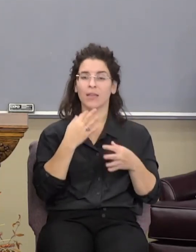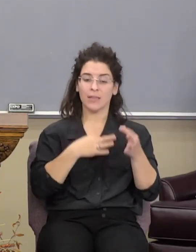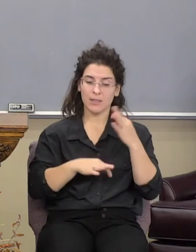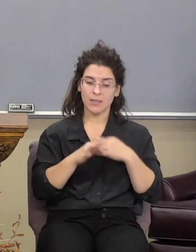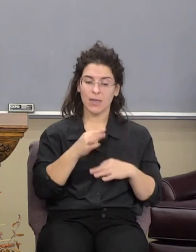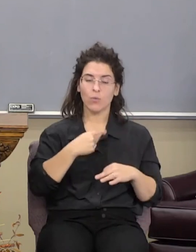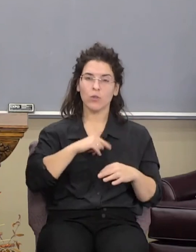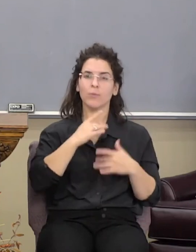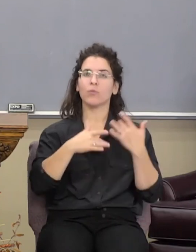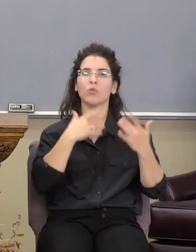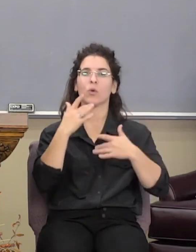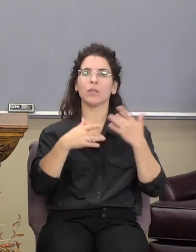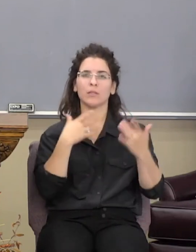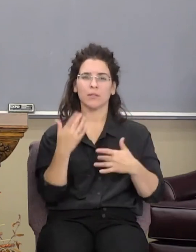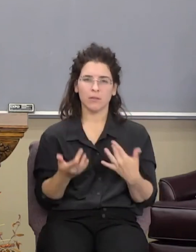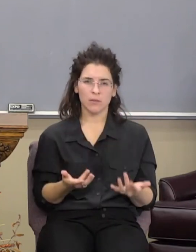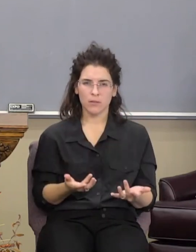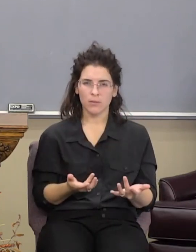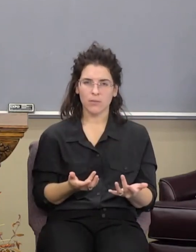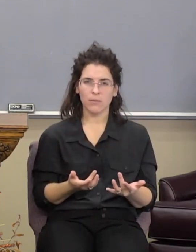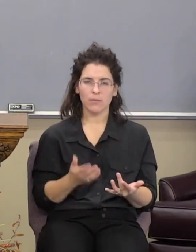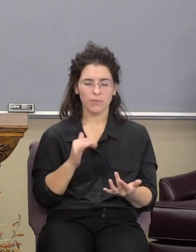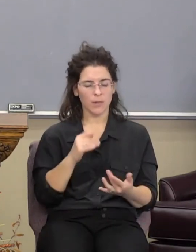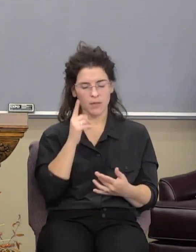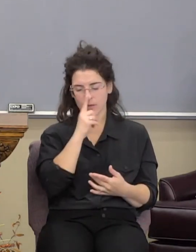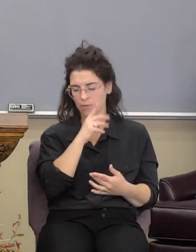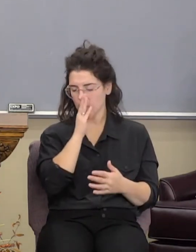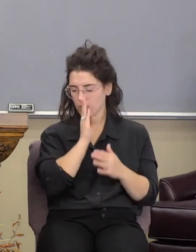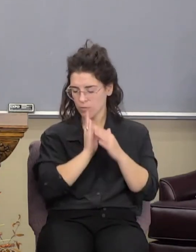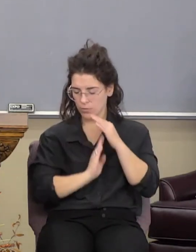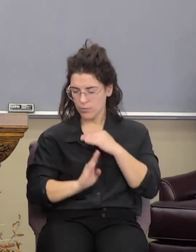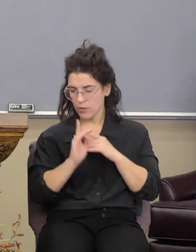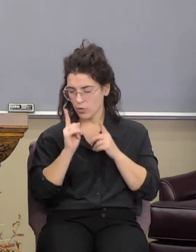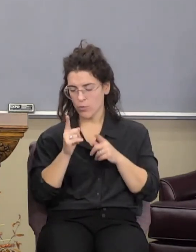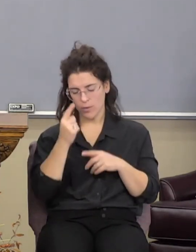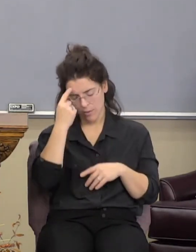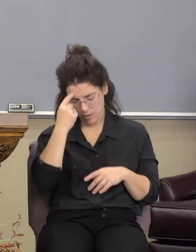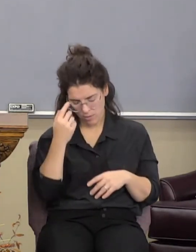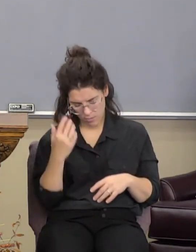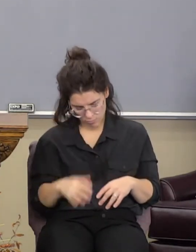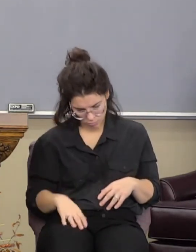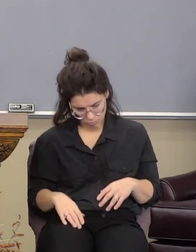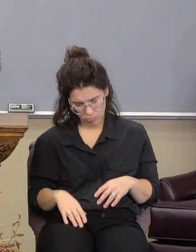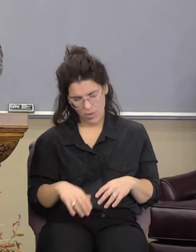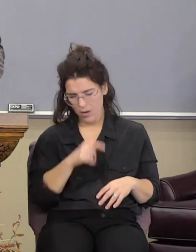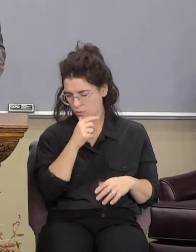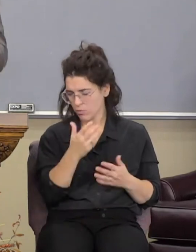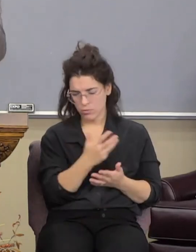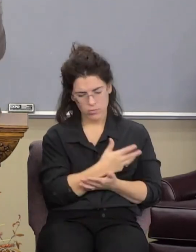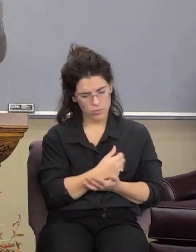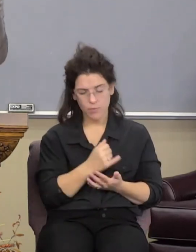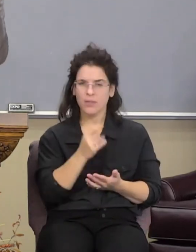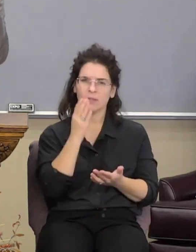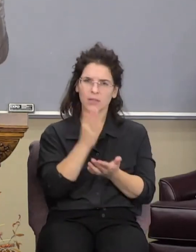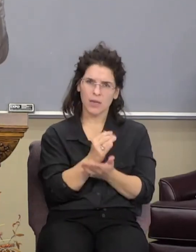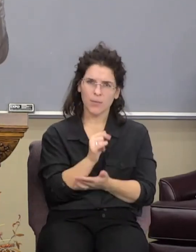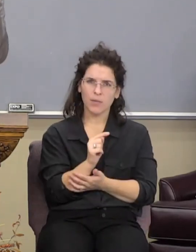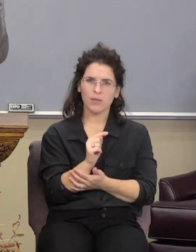doing? Rejoicing. That's a false humility to go around thinking, oh, I don't deserve it. Stop